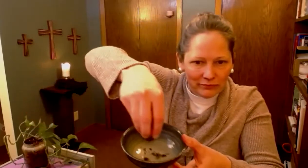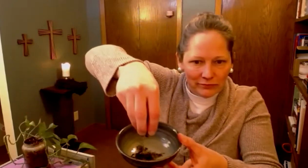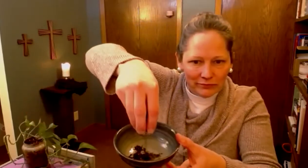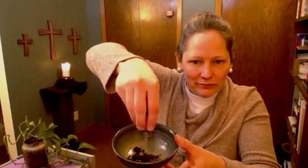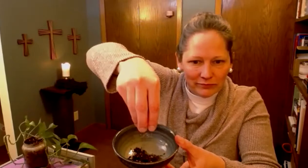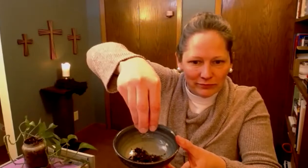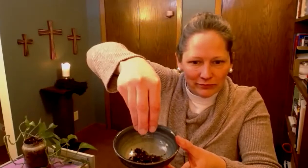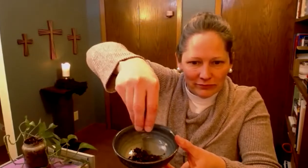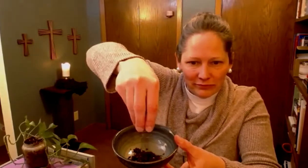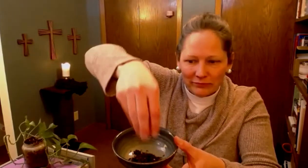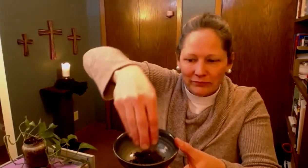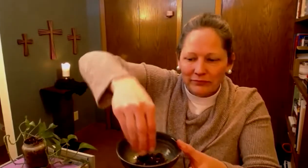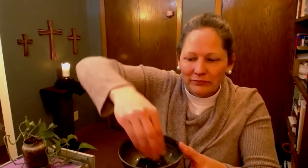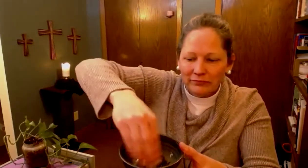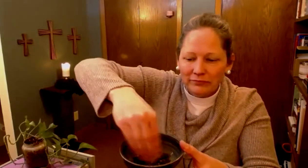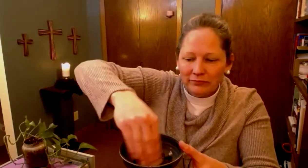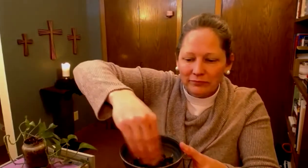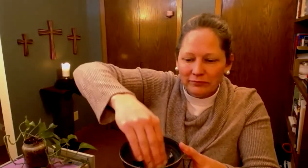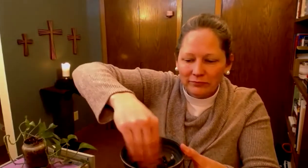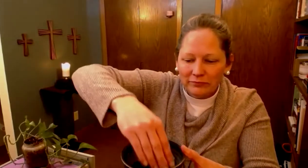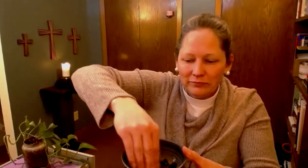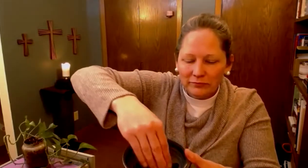it with a little bit of water.